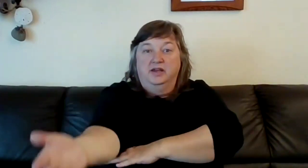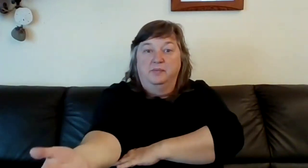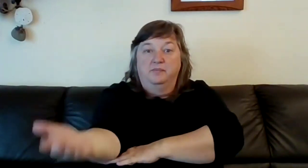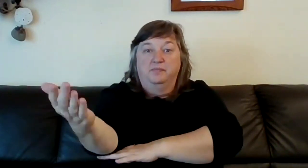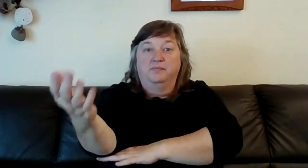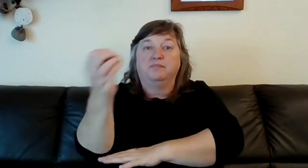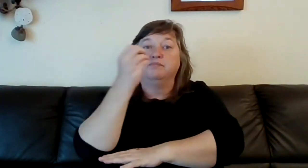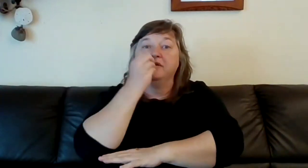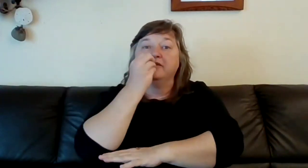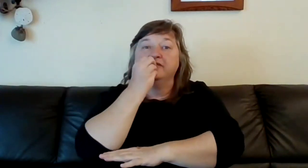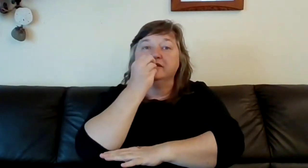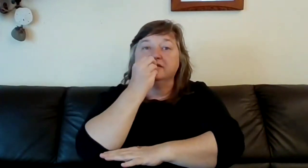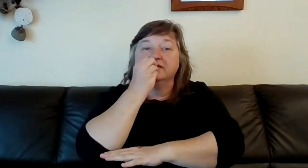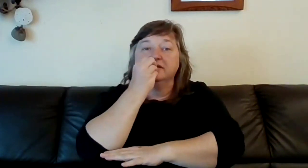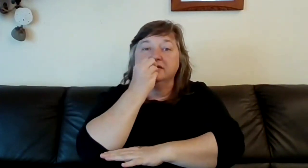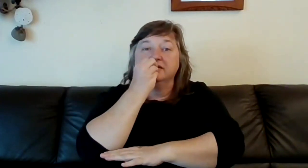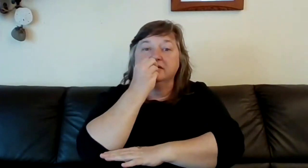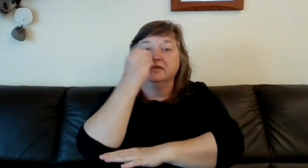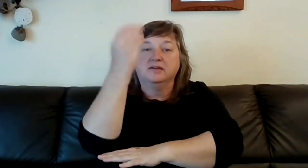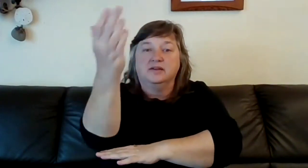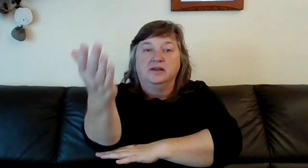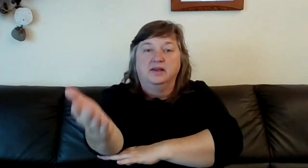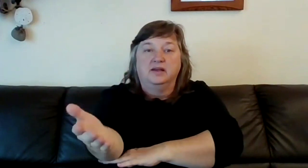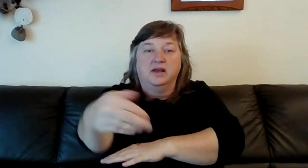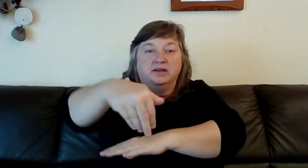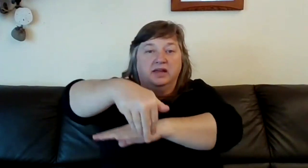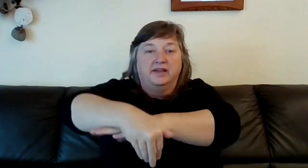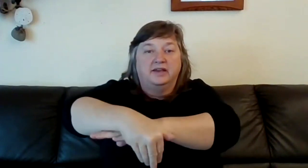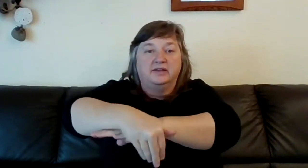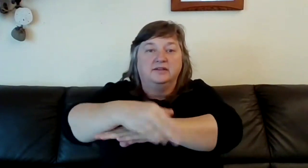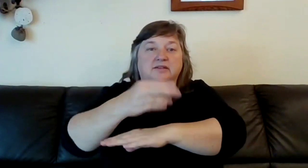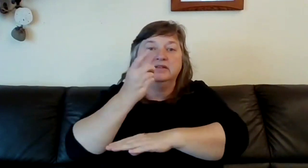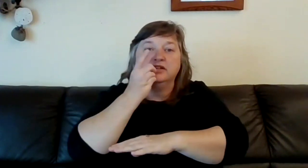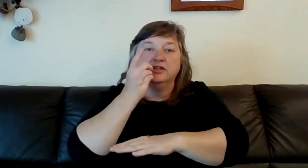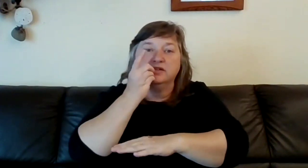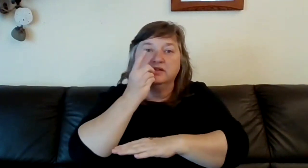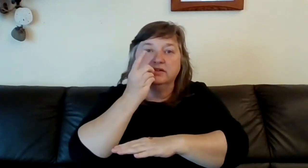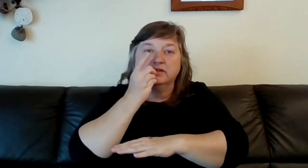like breakfast, and like dinner,